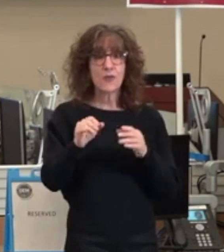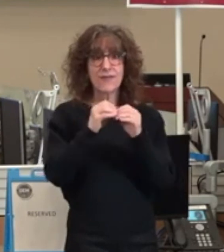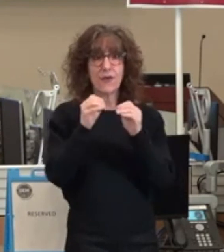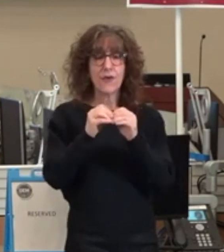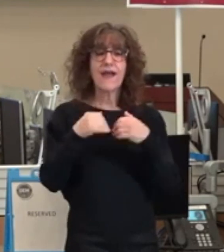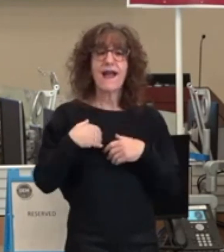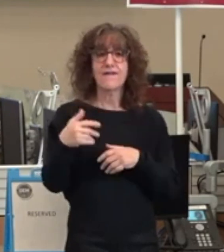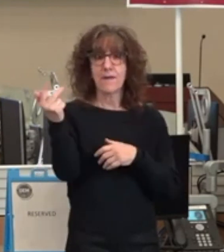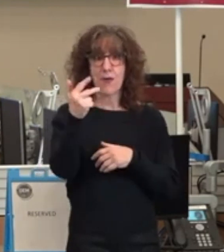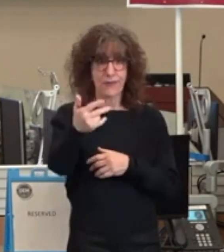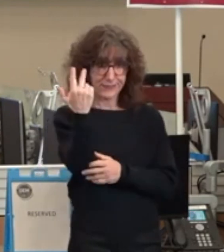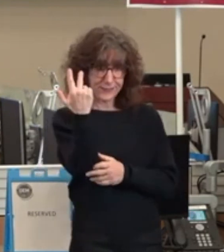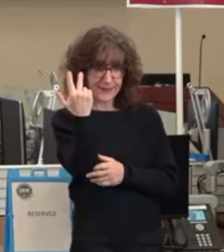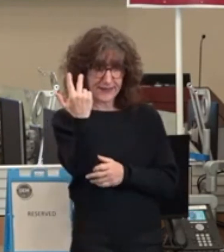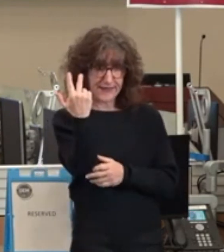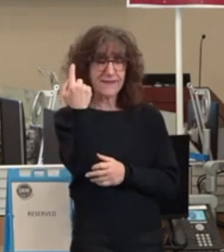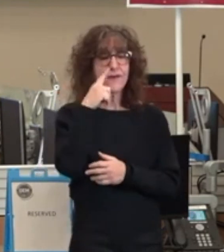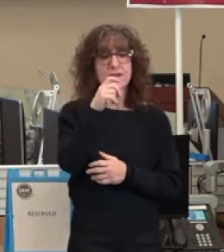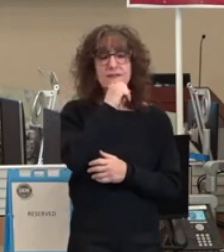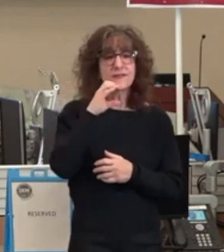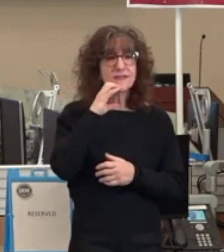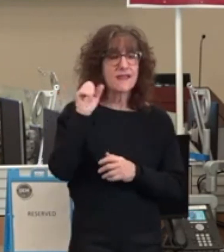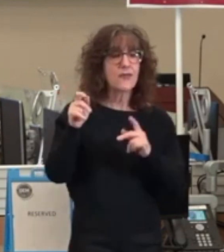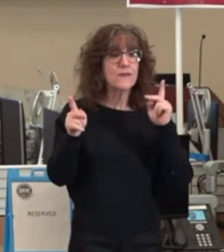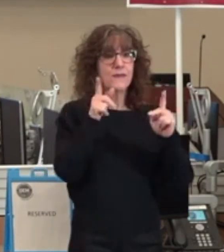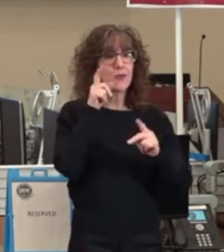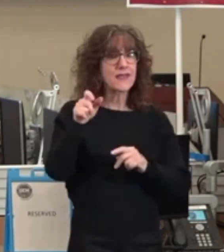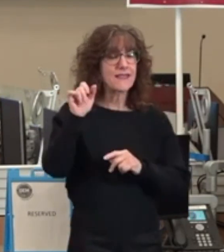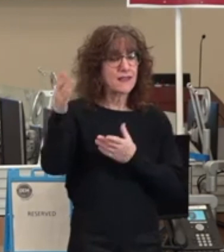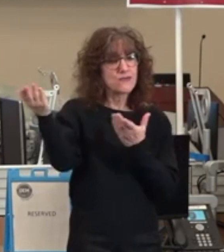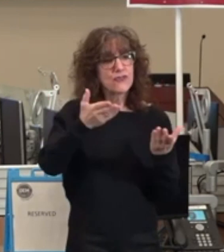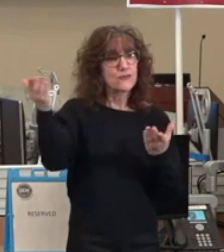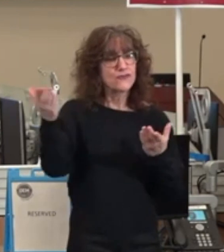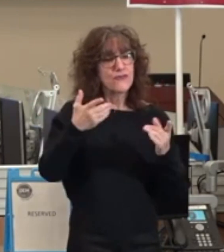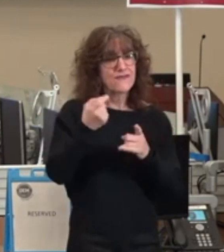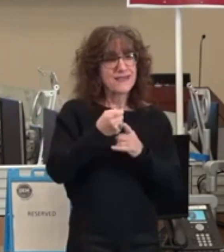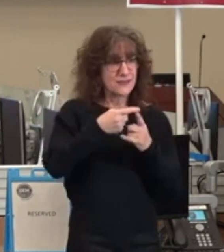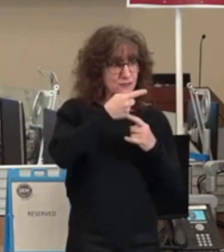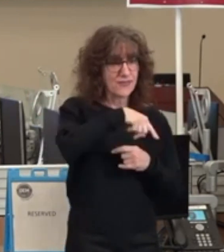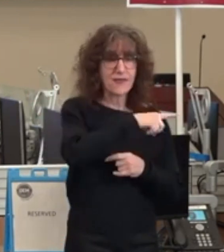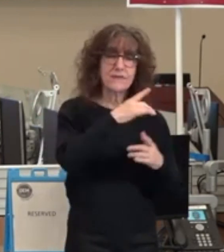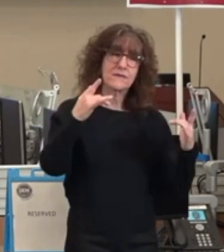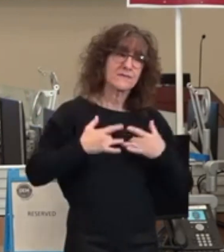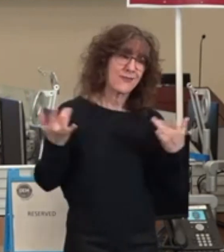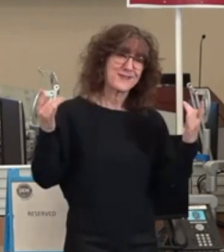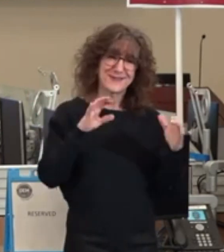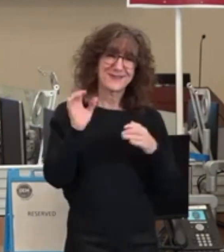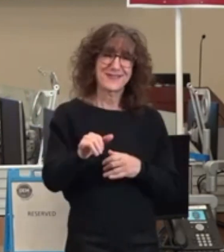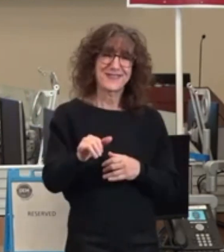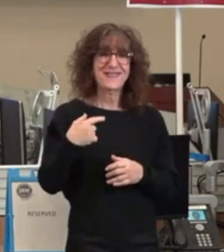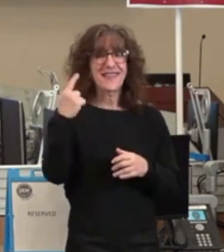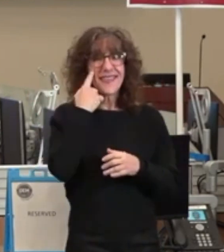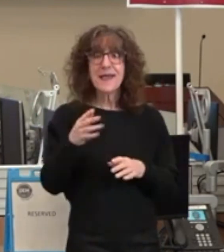mobile units to serve our senior citizens and other populations who need us to bring vaccine to them, and we are so happy to do so. We